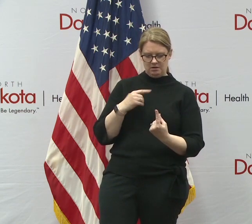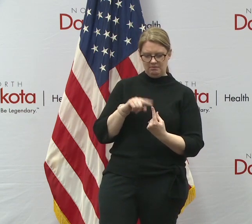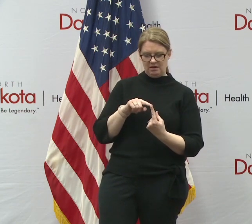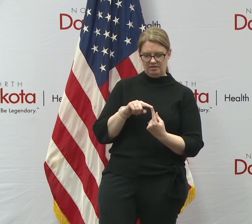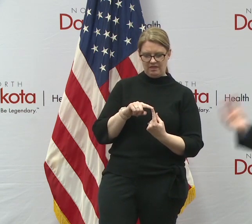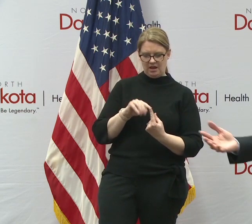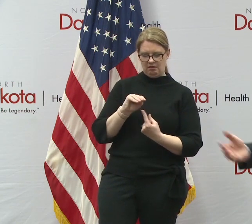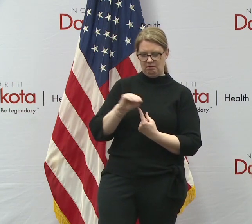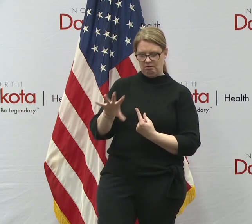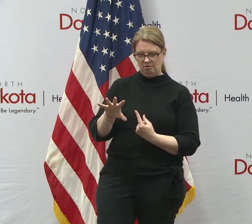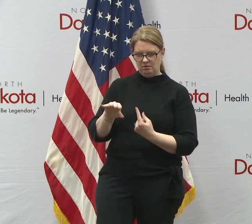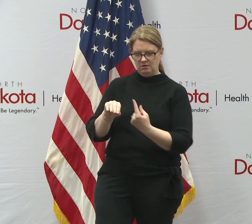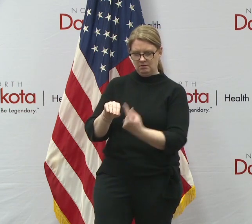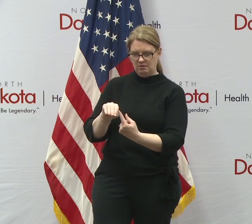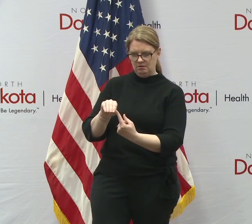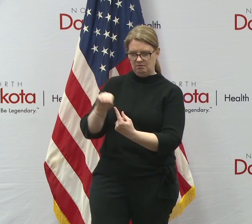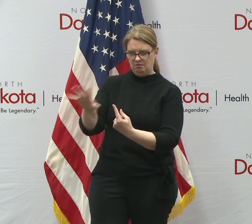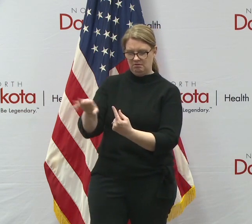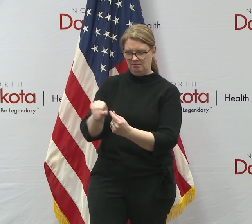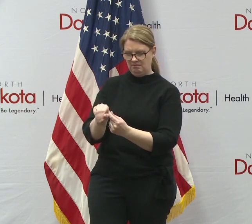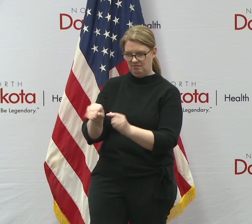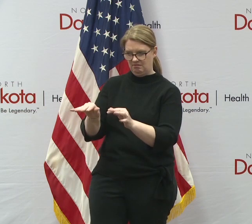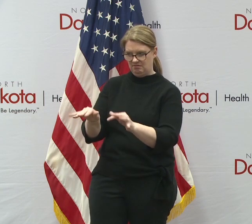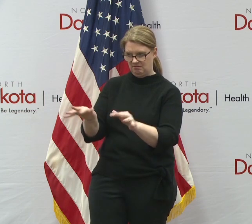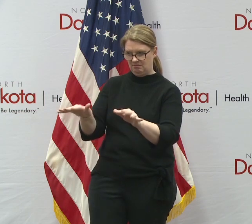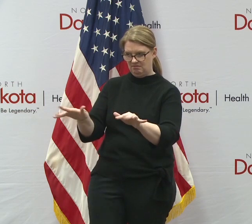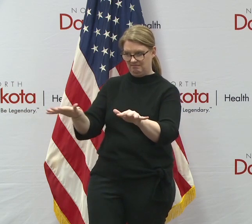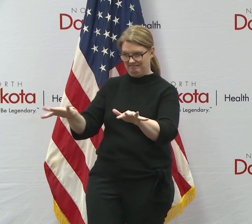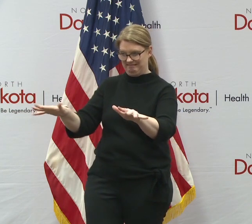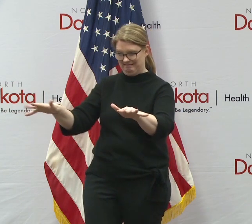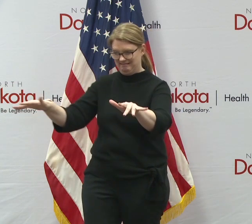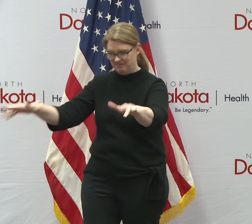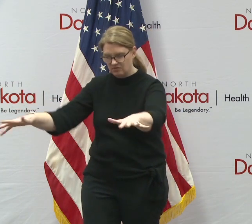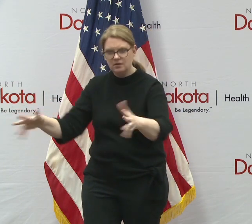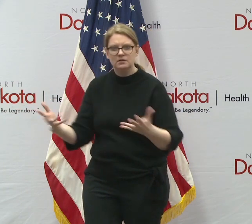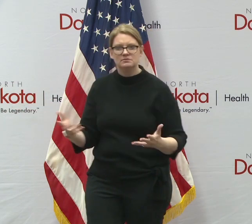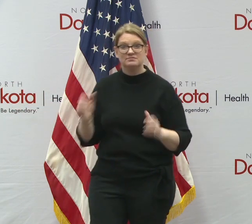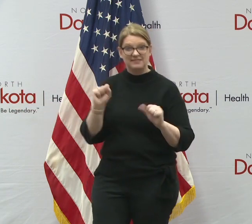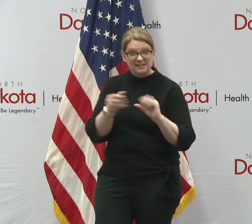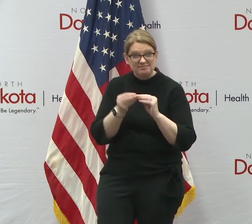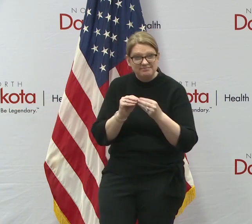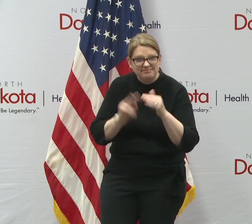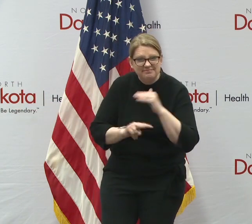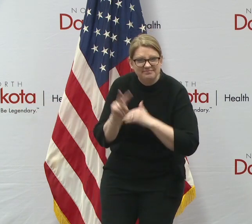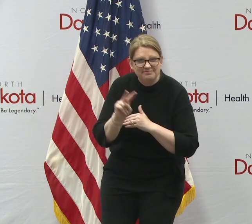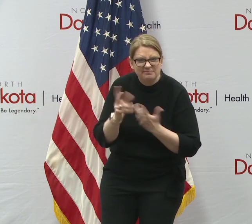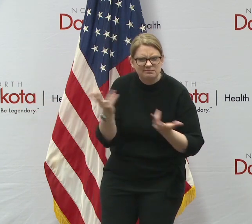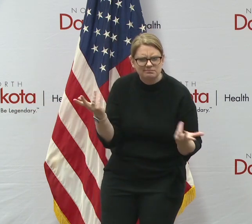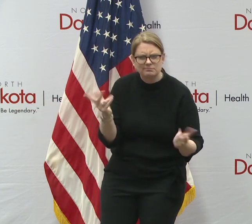most significant variables in any of those models, and no one can predict that, because you can't